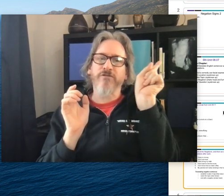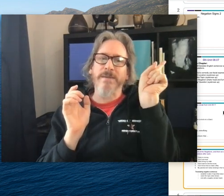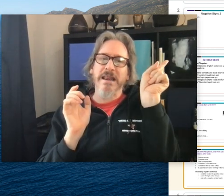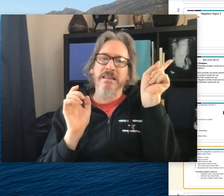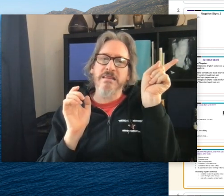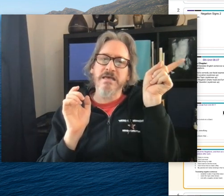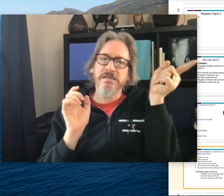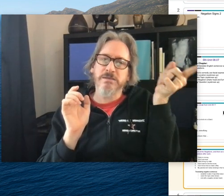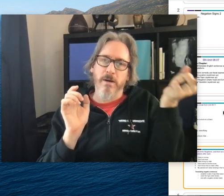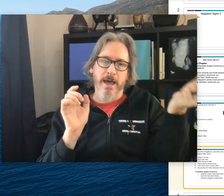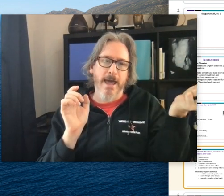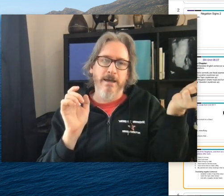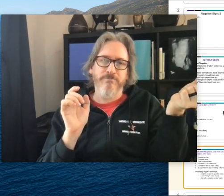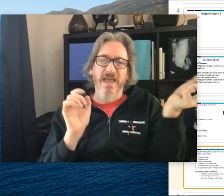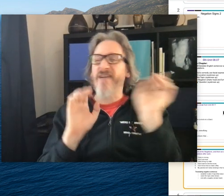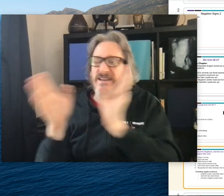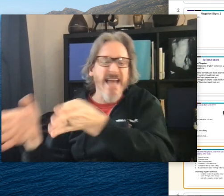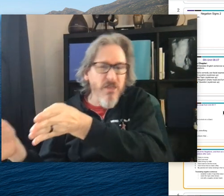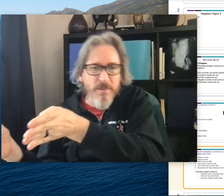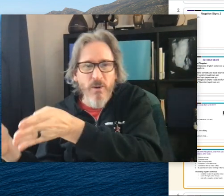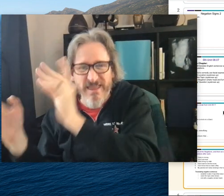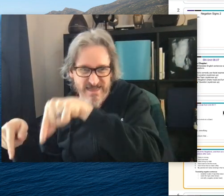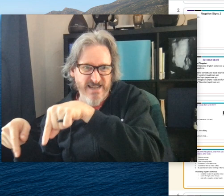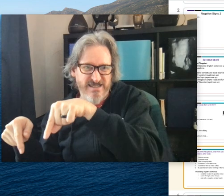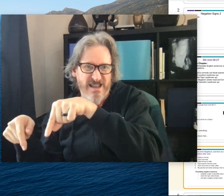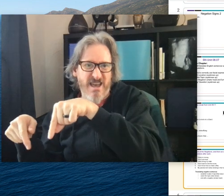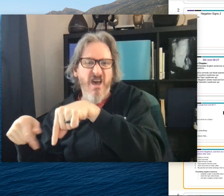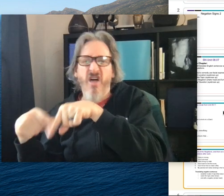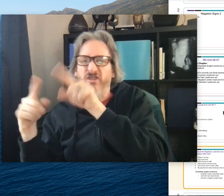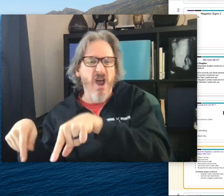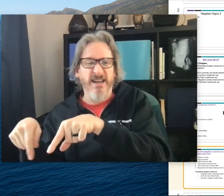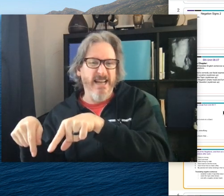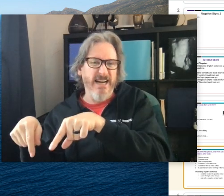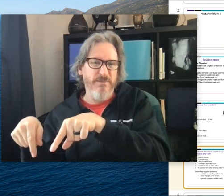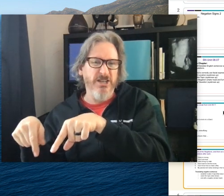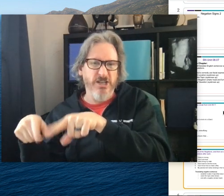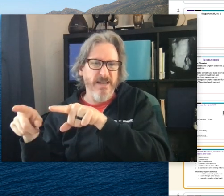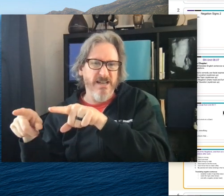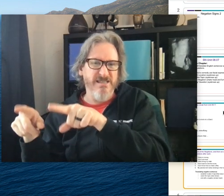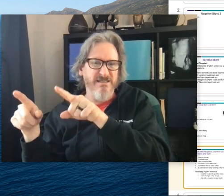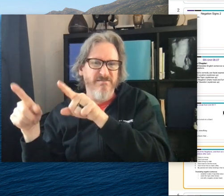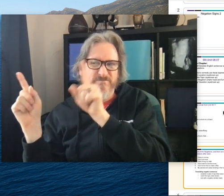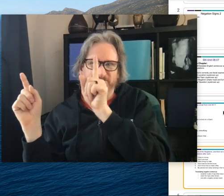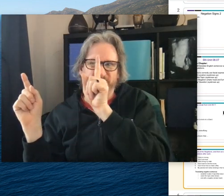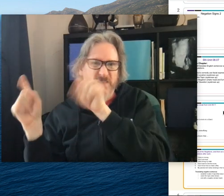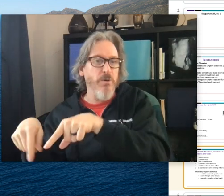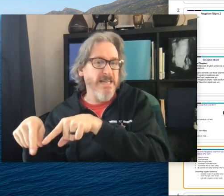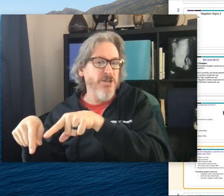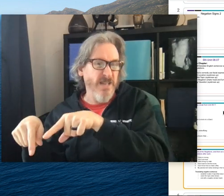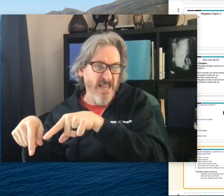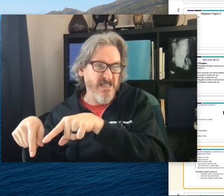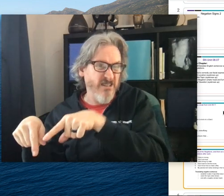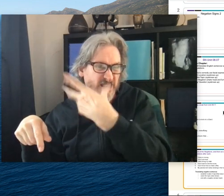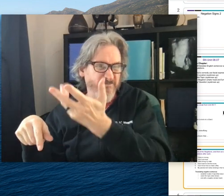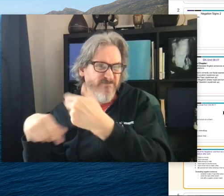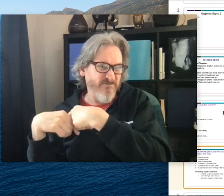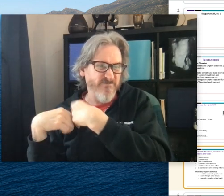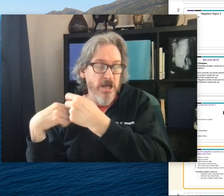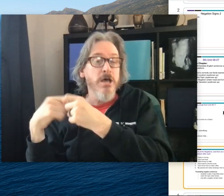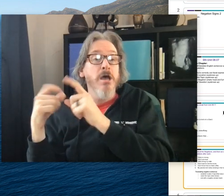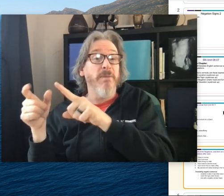if I frame it this way, if I tell them I want this, they're not going to get it to me just because they want to teach me a lesson,